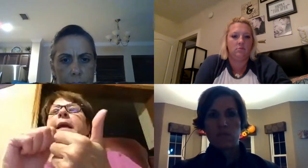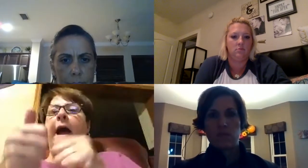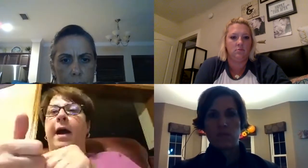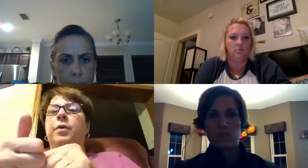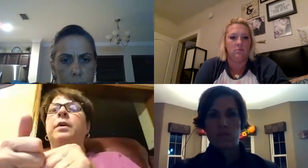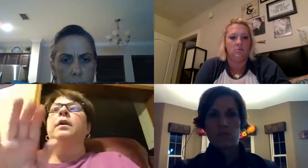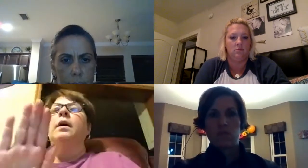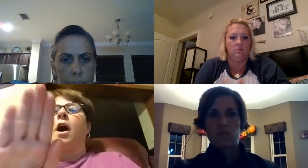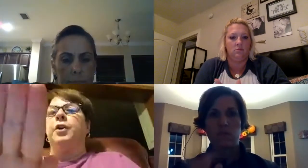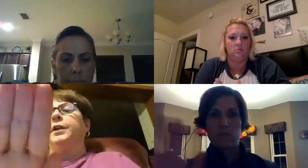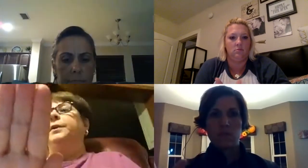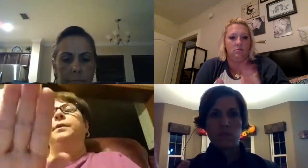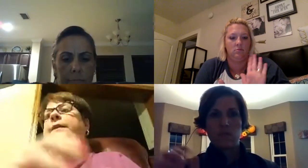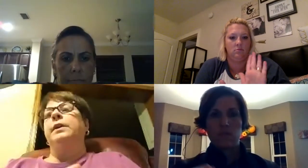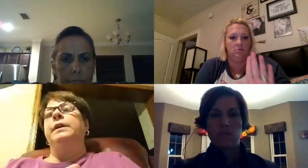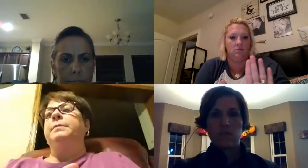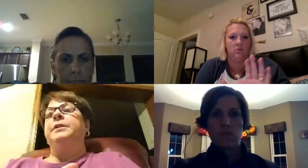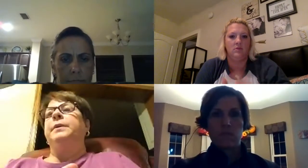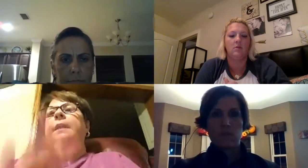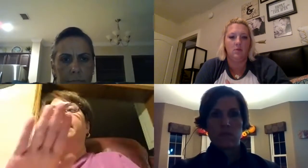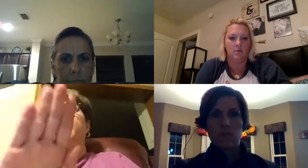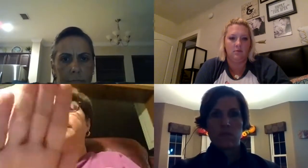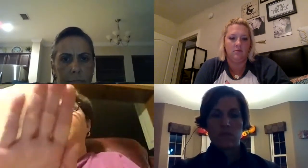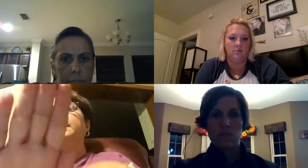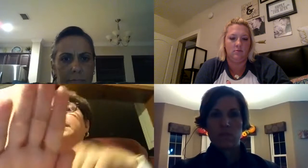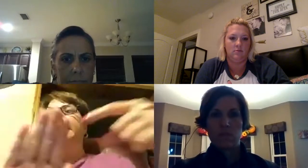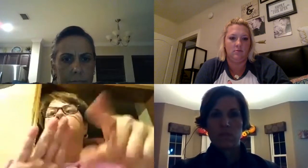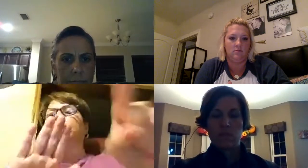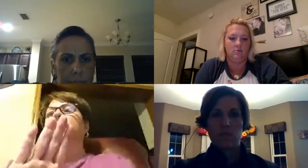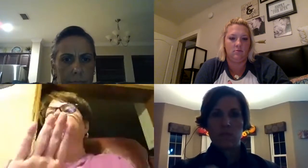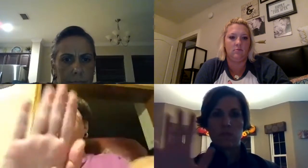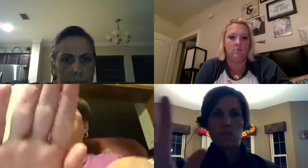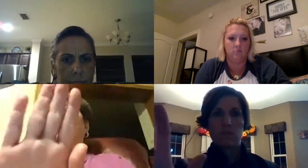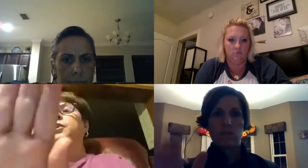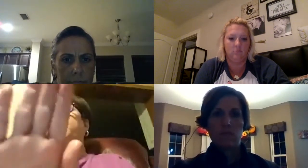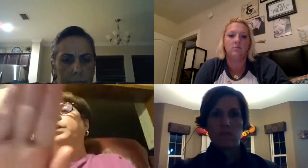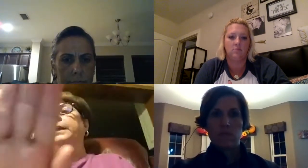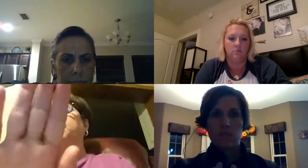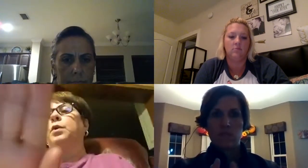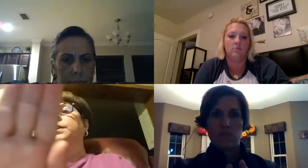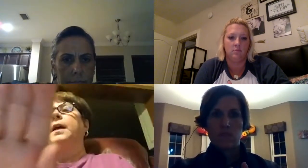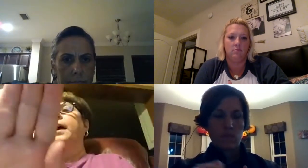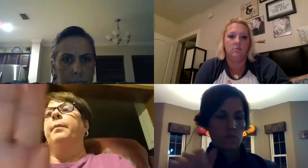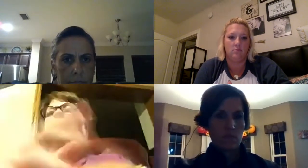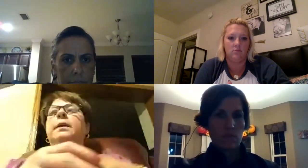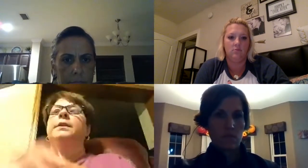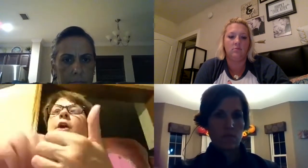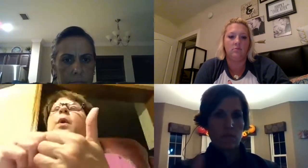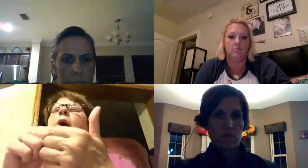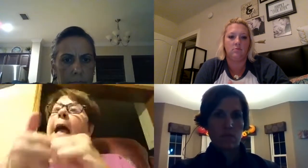how are you? That's all I would be doing. And this always means you when you're pointing towards them. So, how